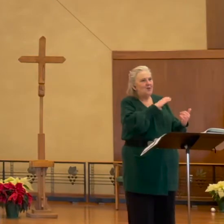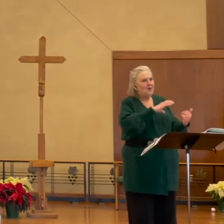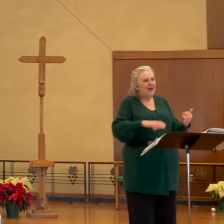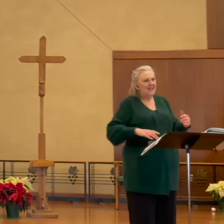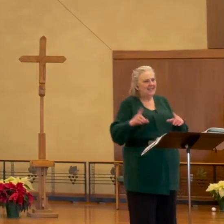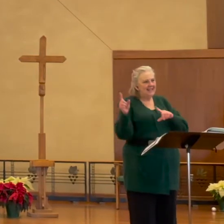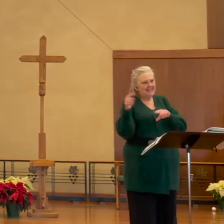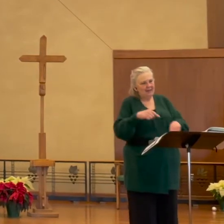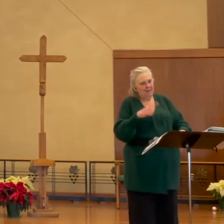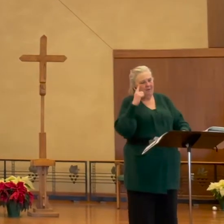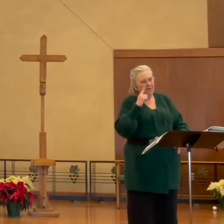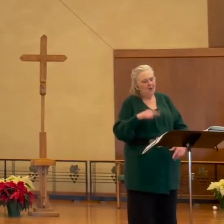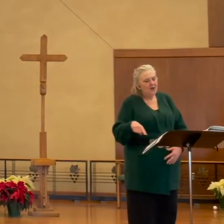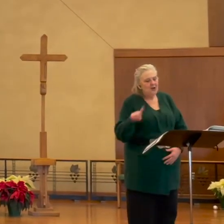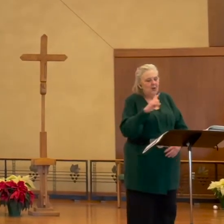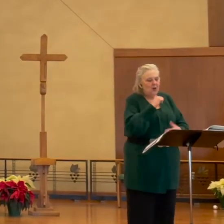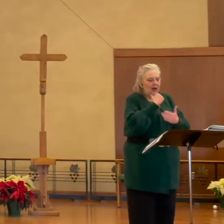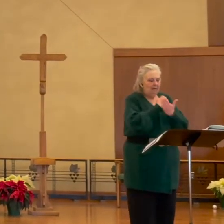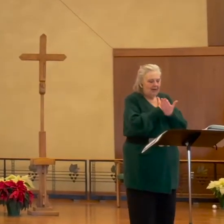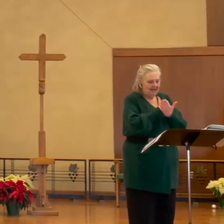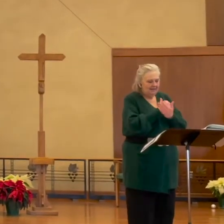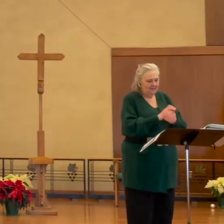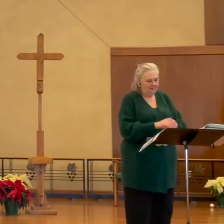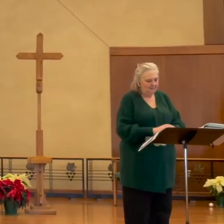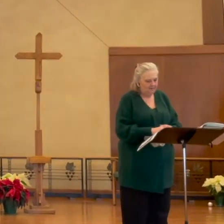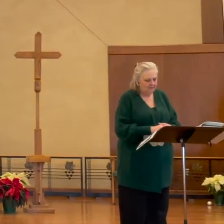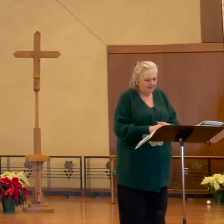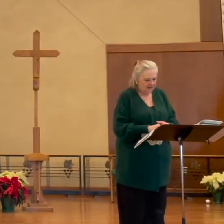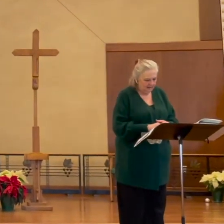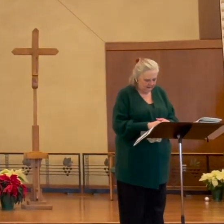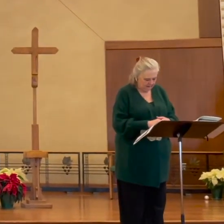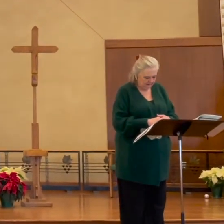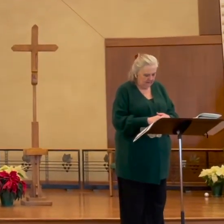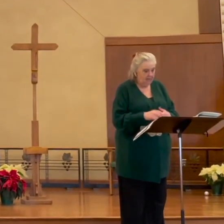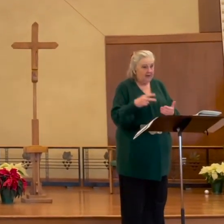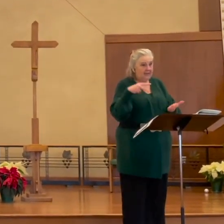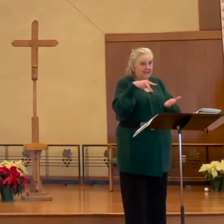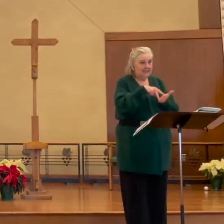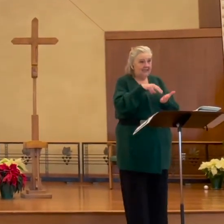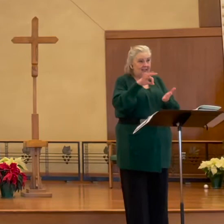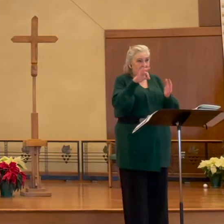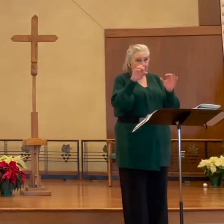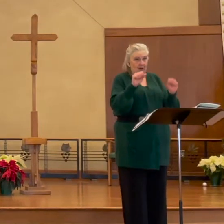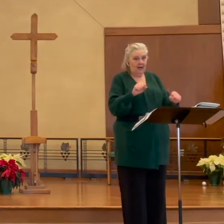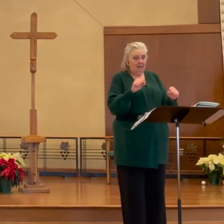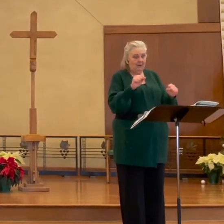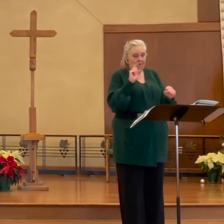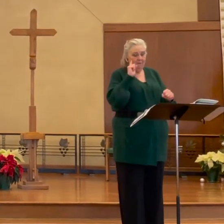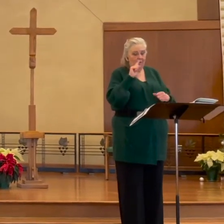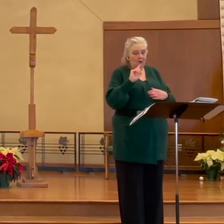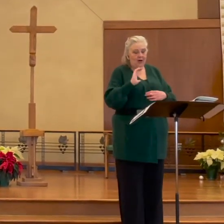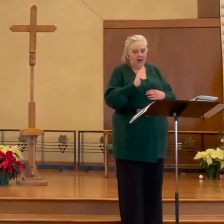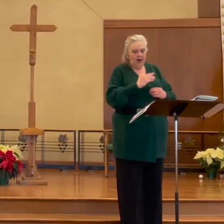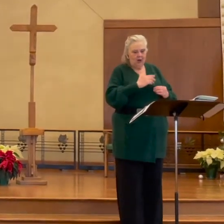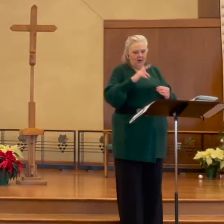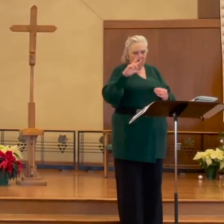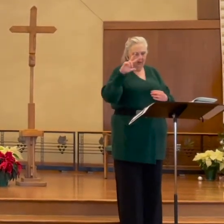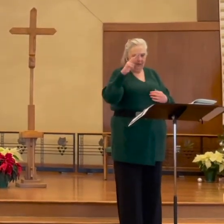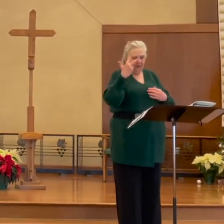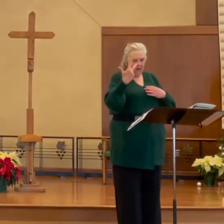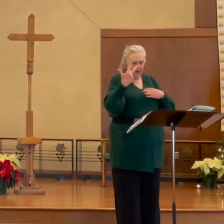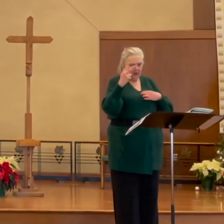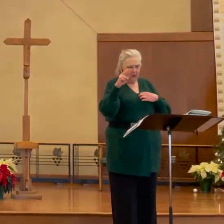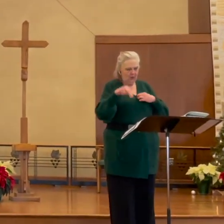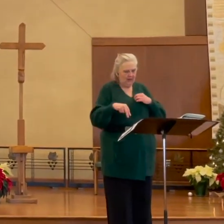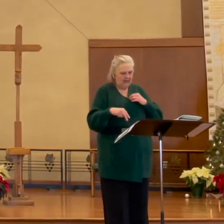you. Amen. I invite you to stand as you are able for our third